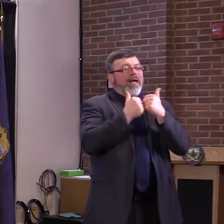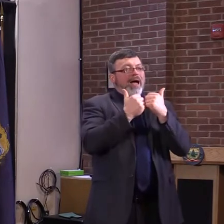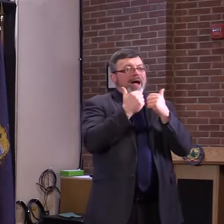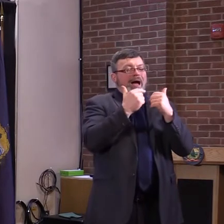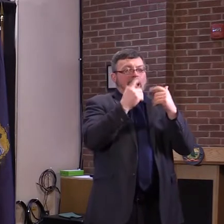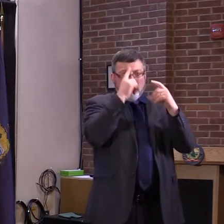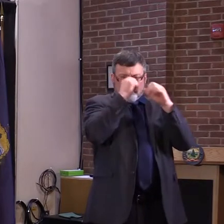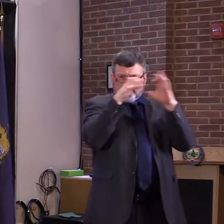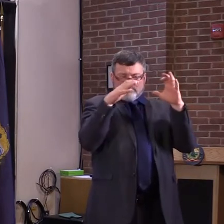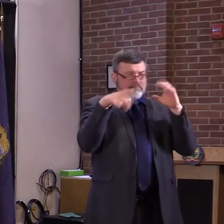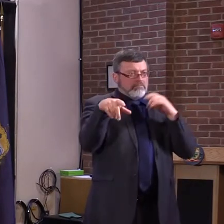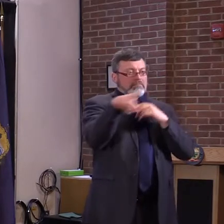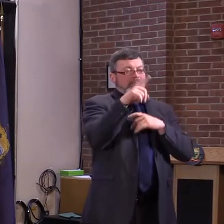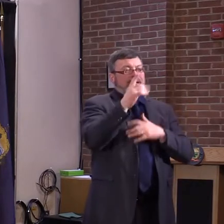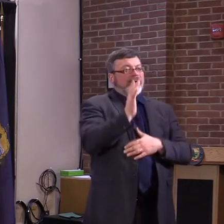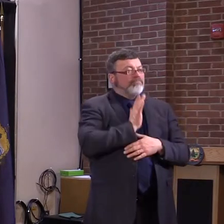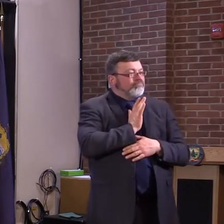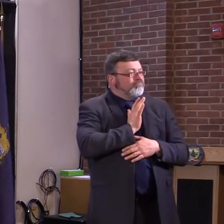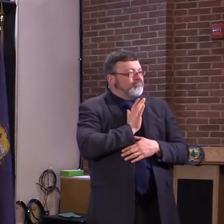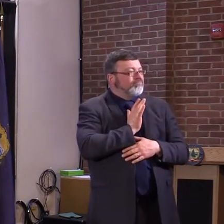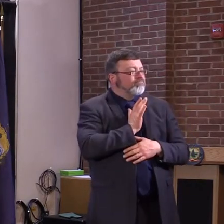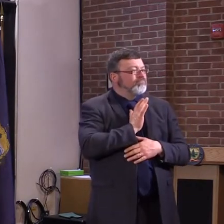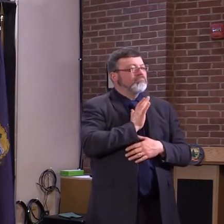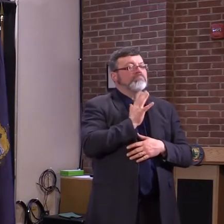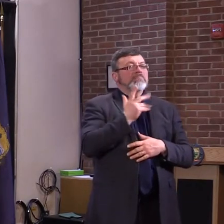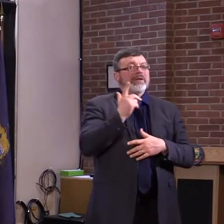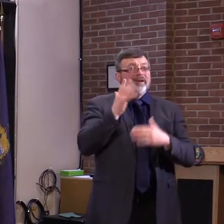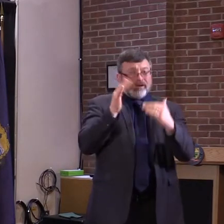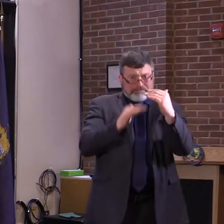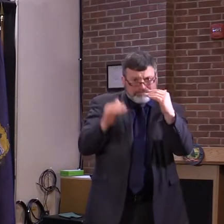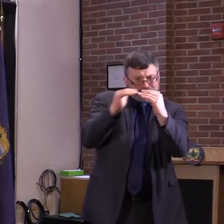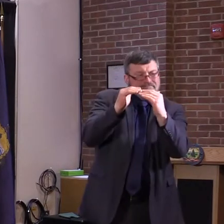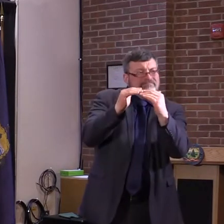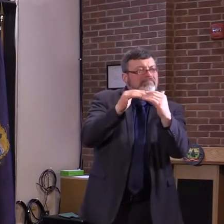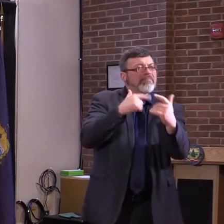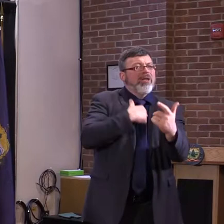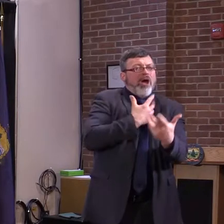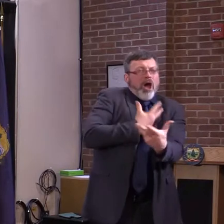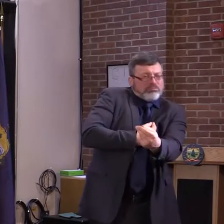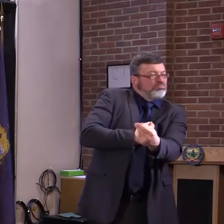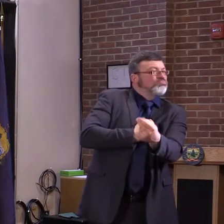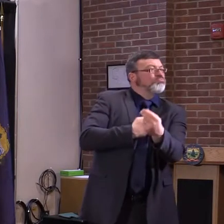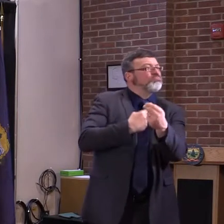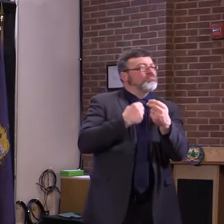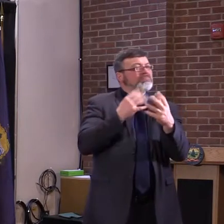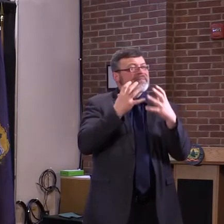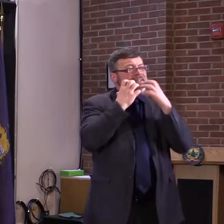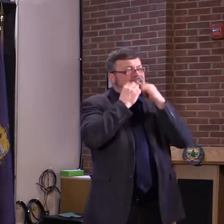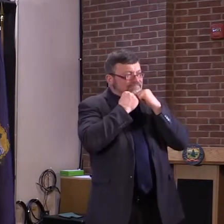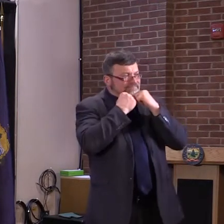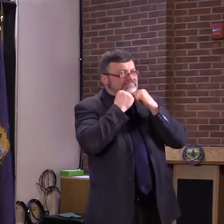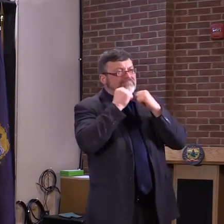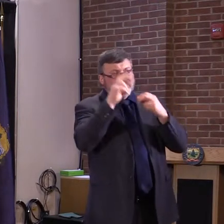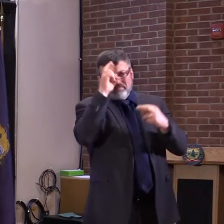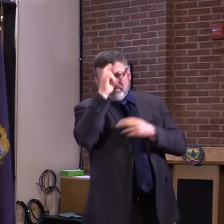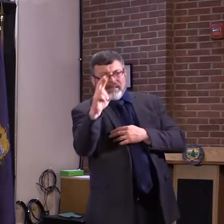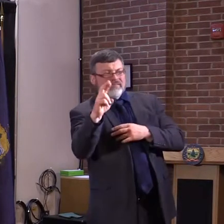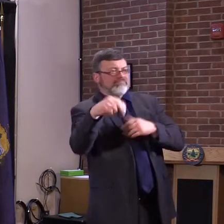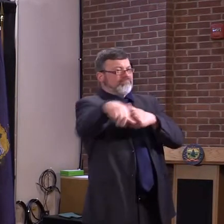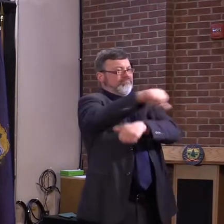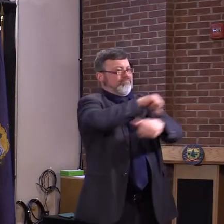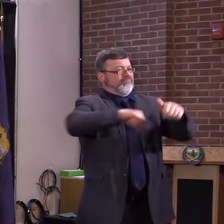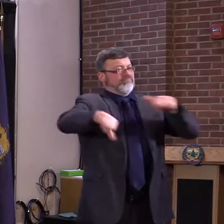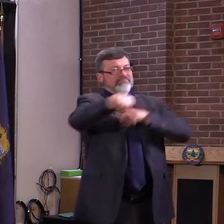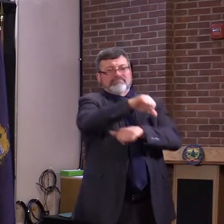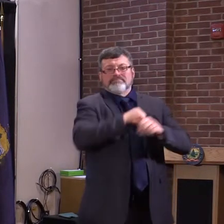equity, compassion, and respect as each person navigates their own comfort levels, challenges,